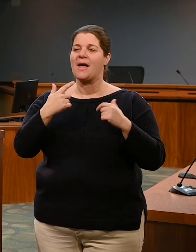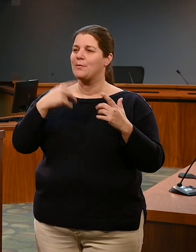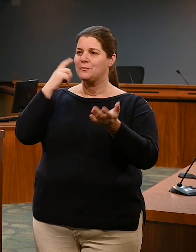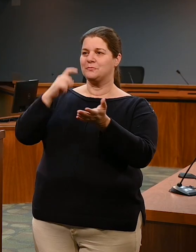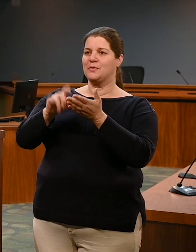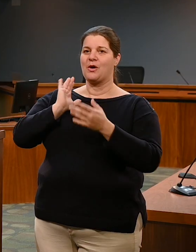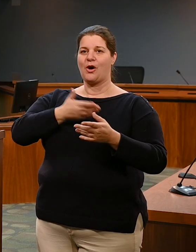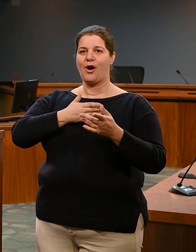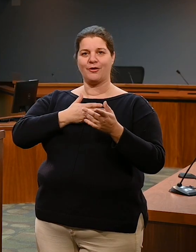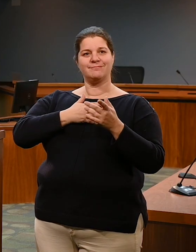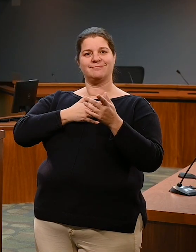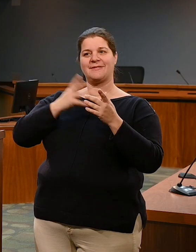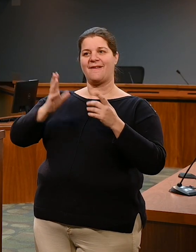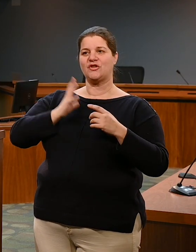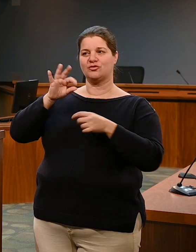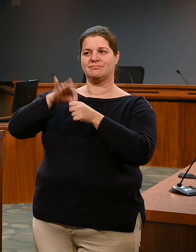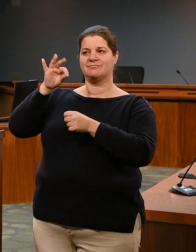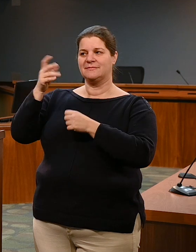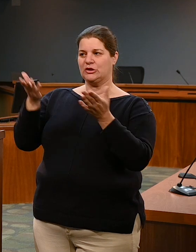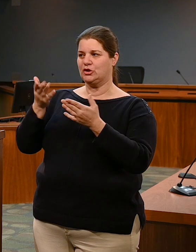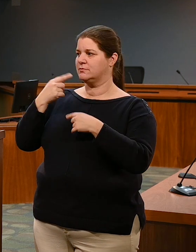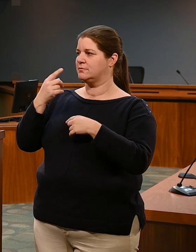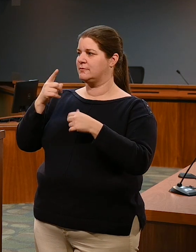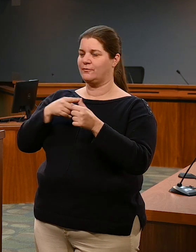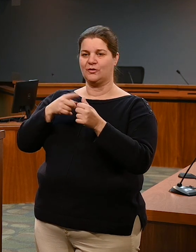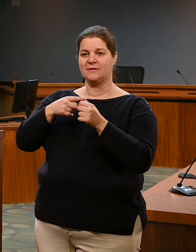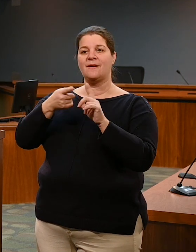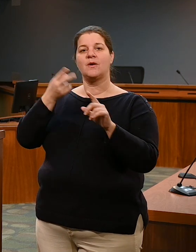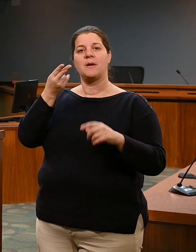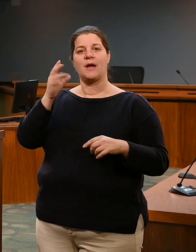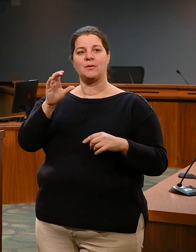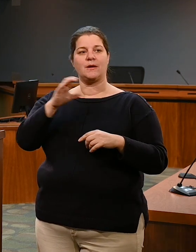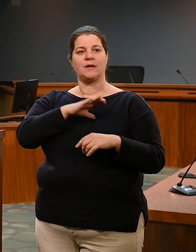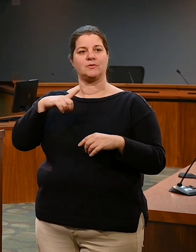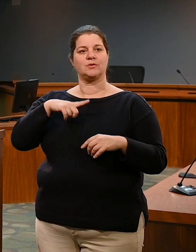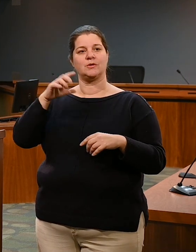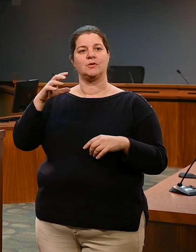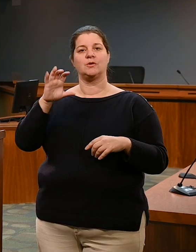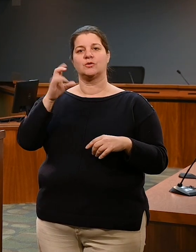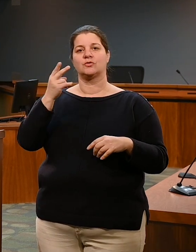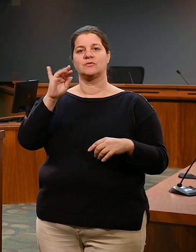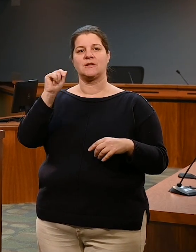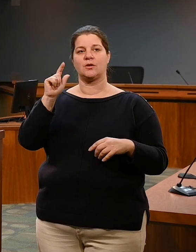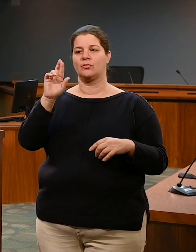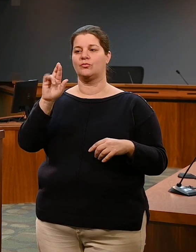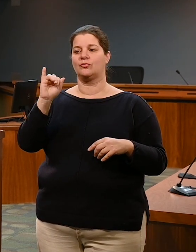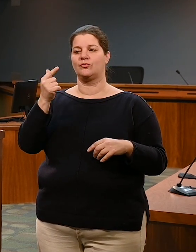elected officials that are in the room. Can we just start with, from the Howard County Council, Ms. Christiana Rigby?